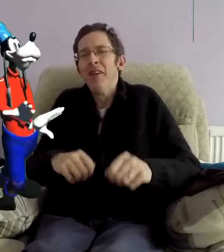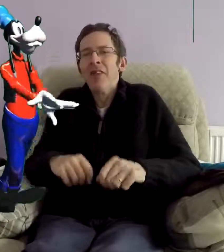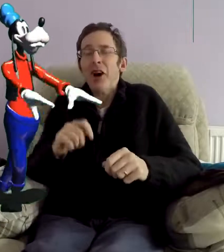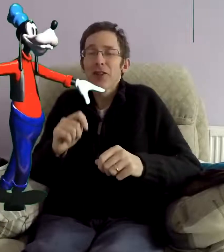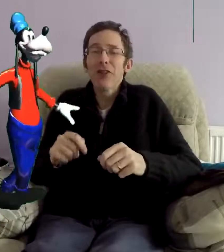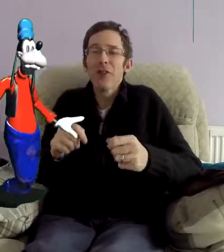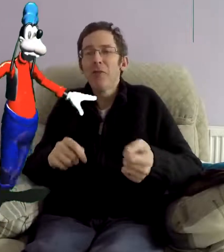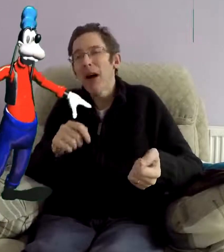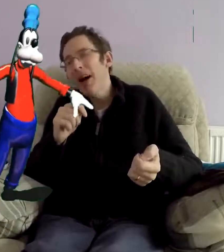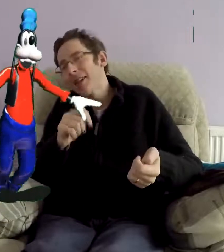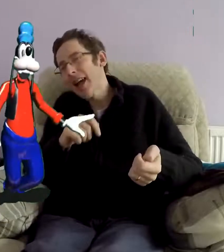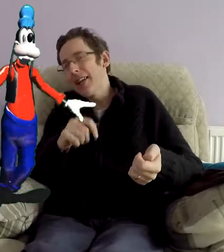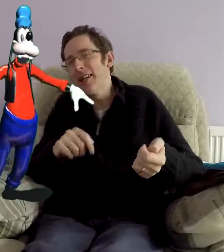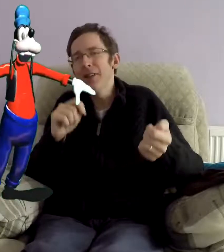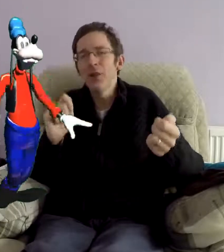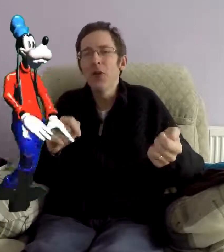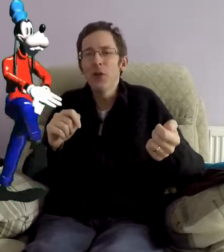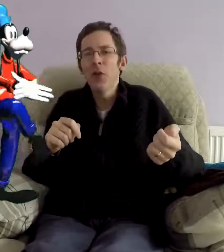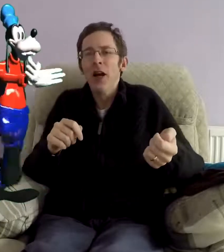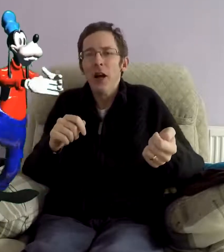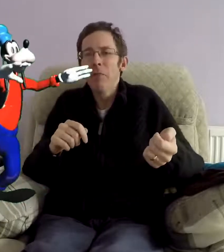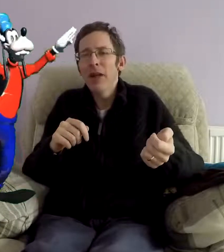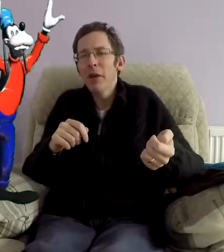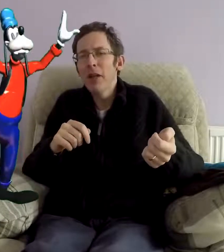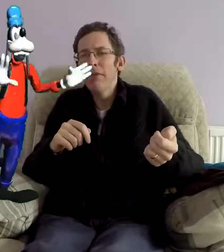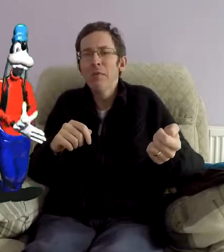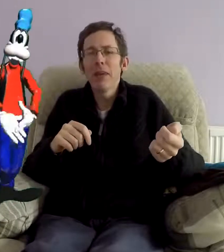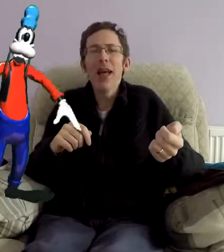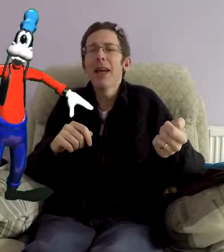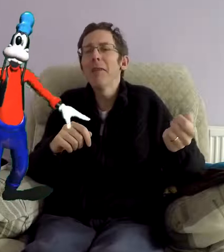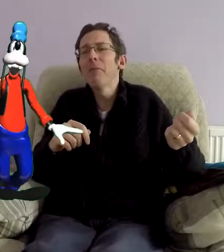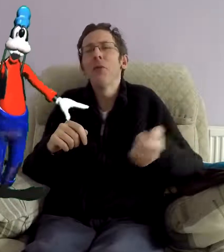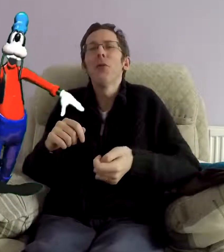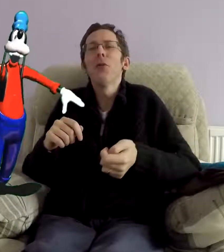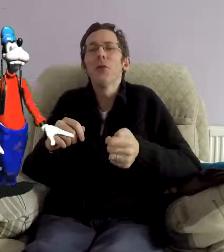or steal my daddy's cue and make him live in playing pool,